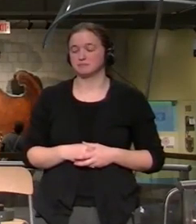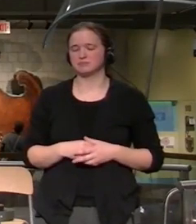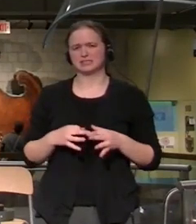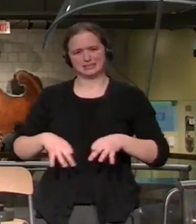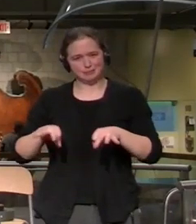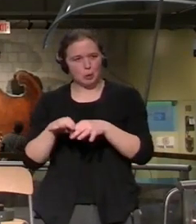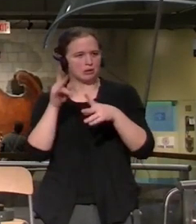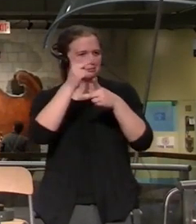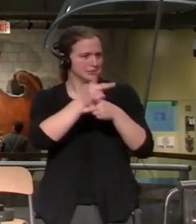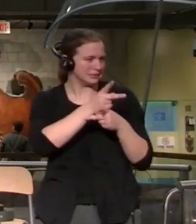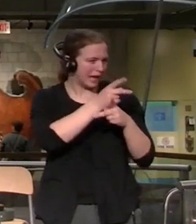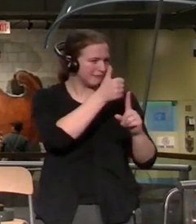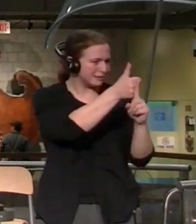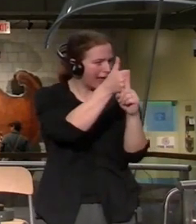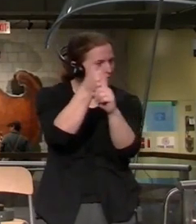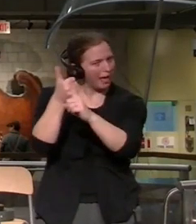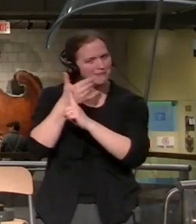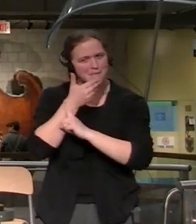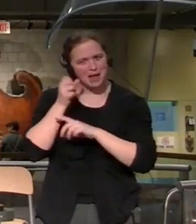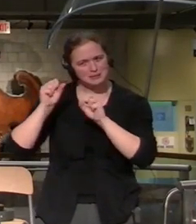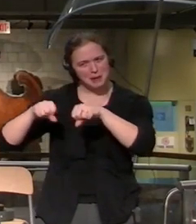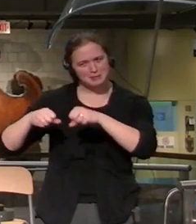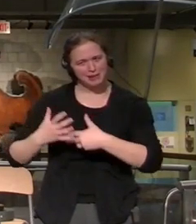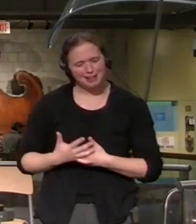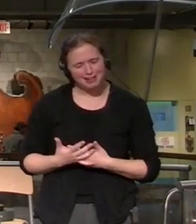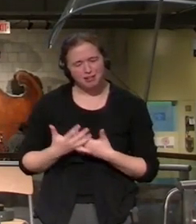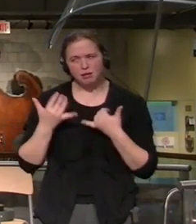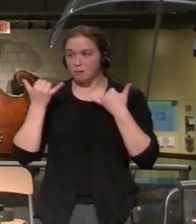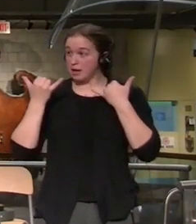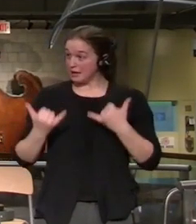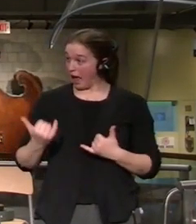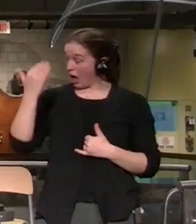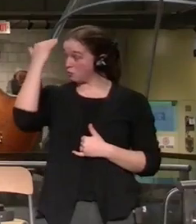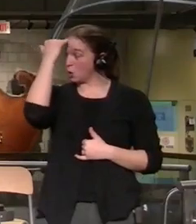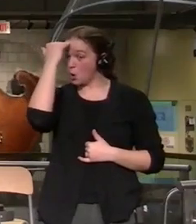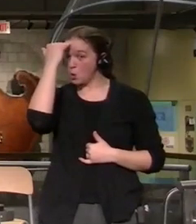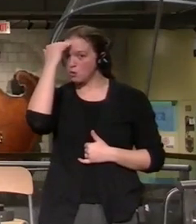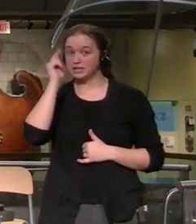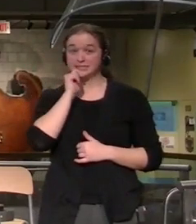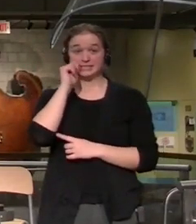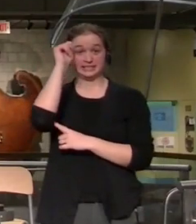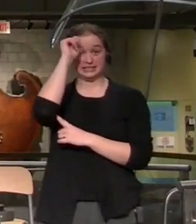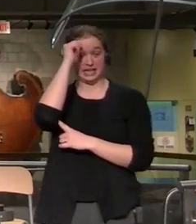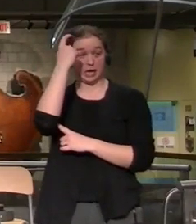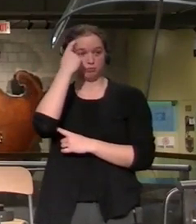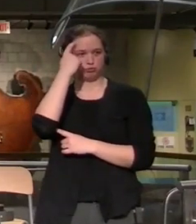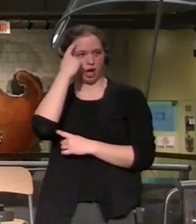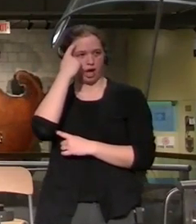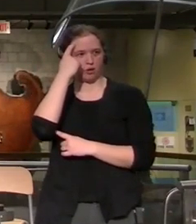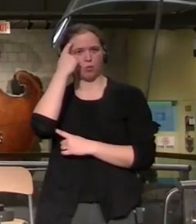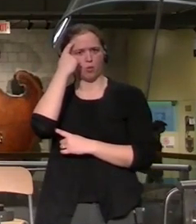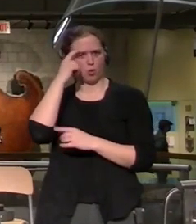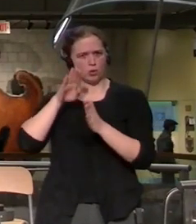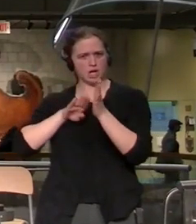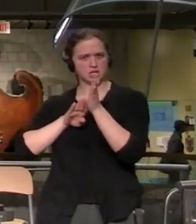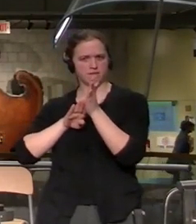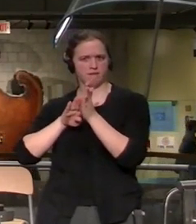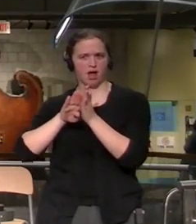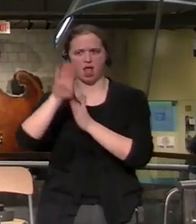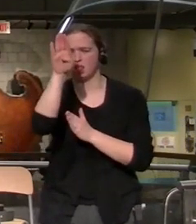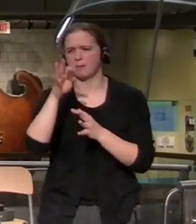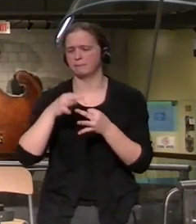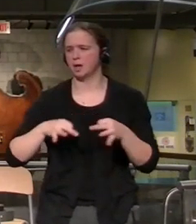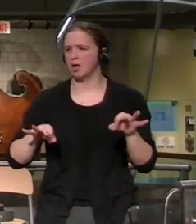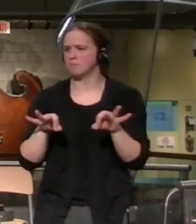unique things about the frontal lobe and about the teenage brain that if we protect that process, we can end up having a brain that really lasts a